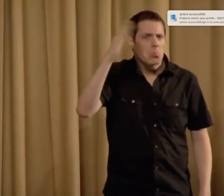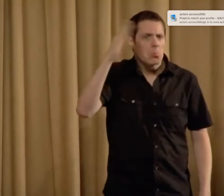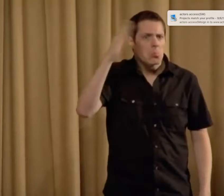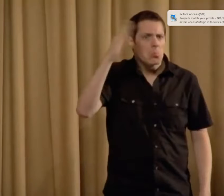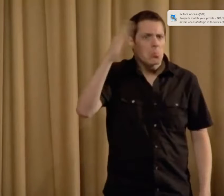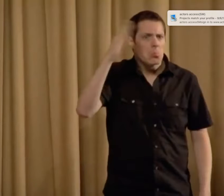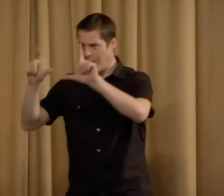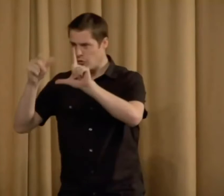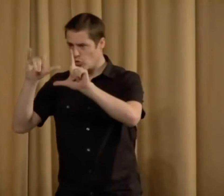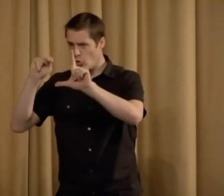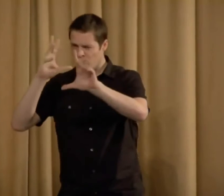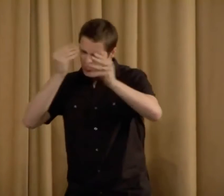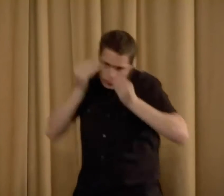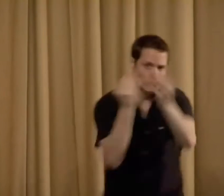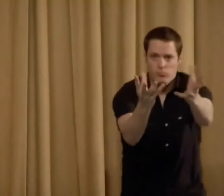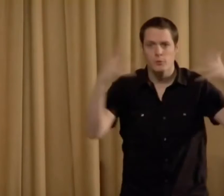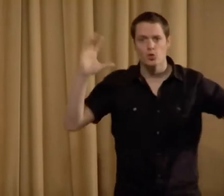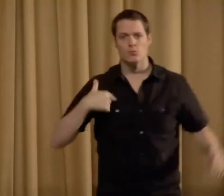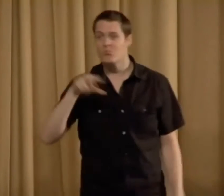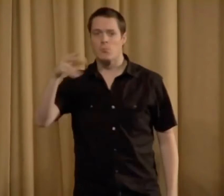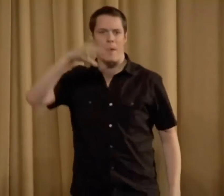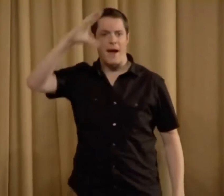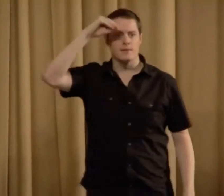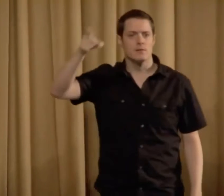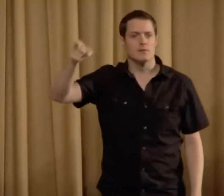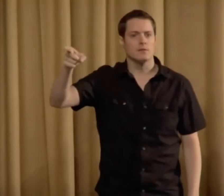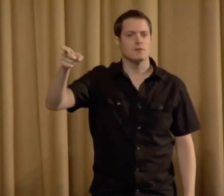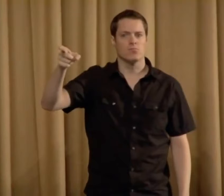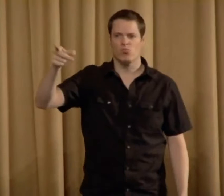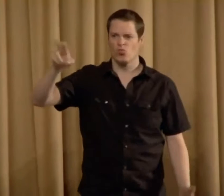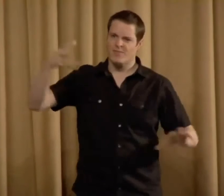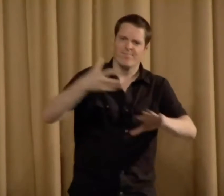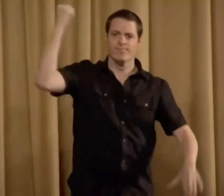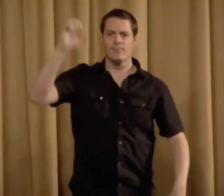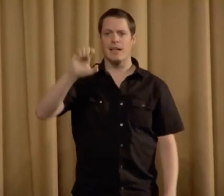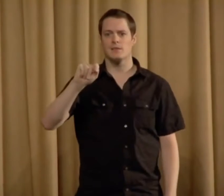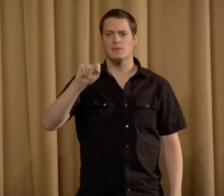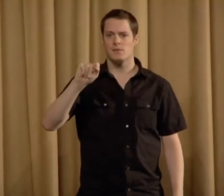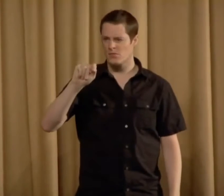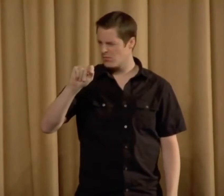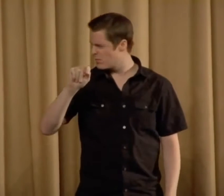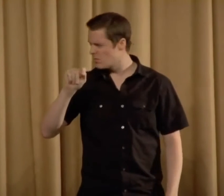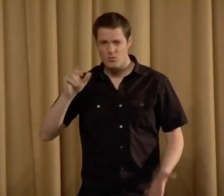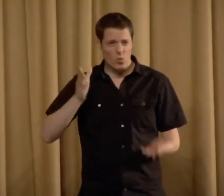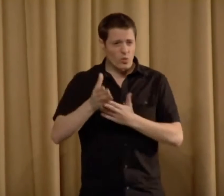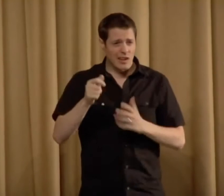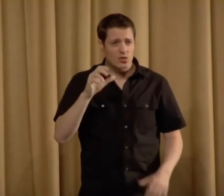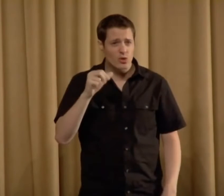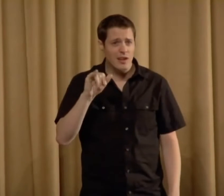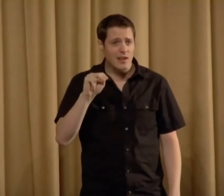All we have is that picture of the keychain and the correlation from the beginning and to that moment. And we knew right from there that that guy is there to get ET and he's there to